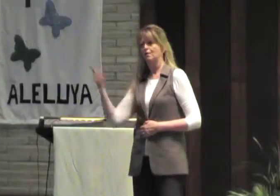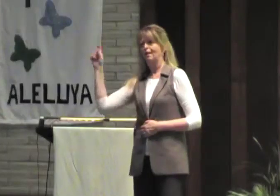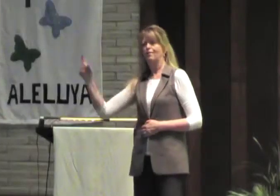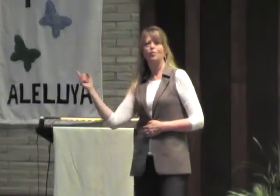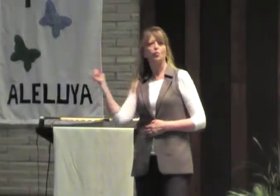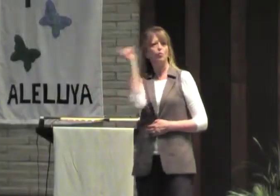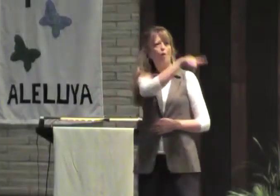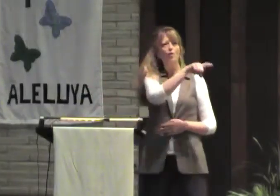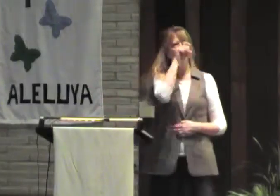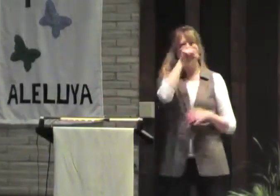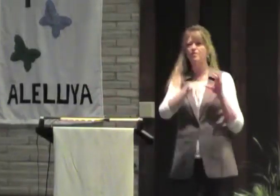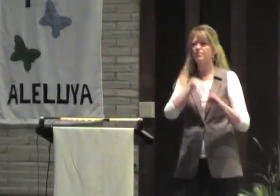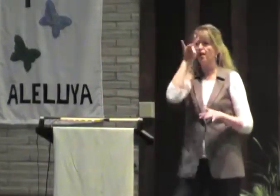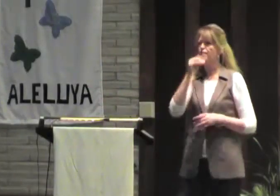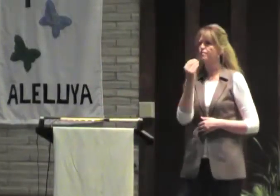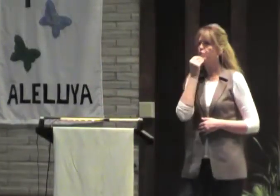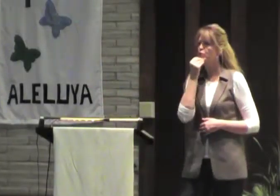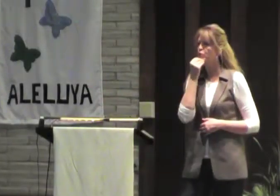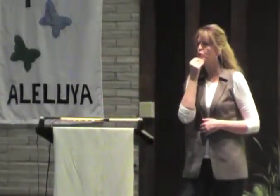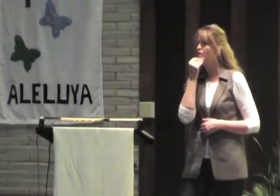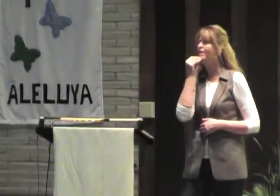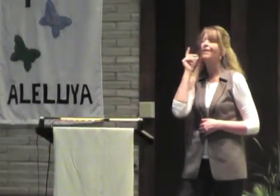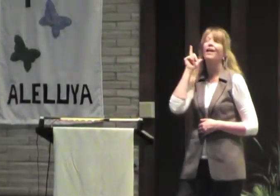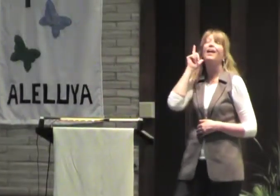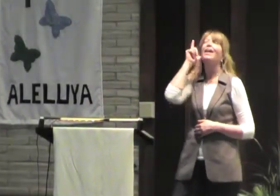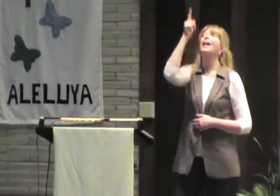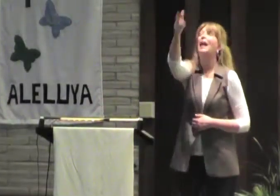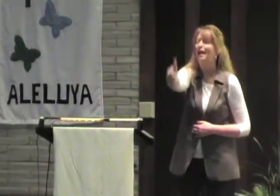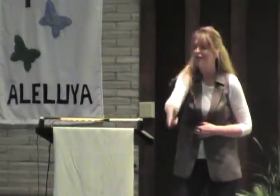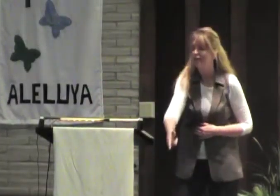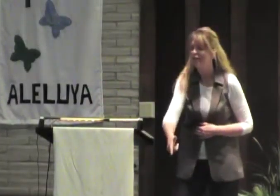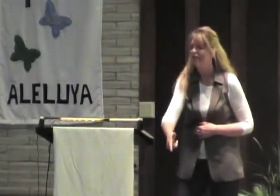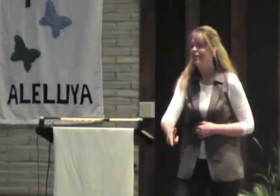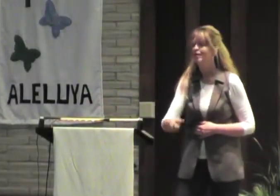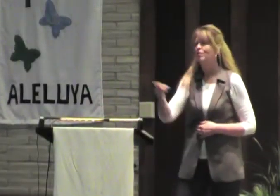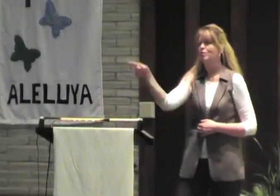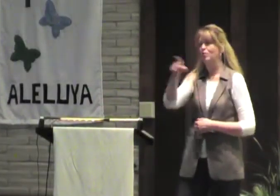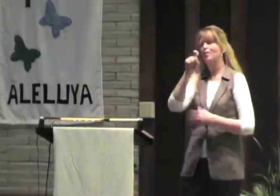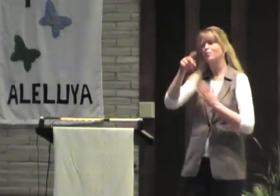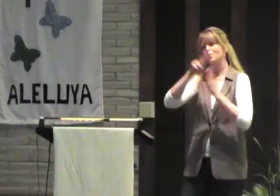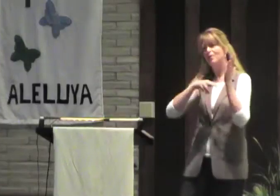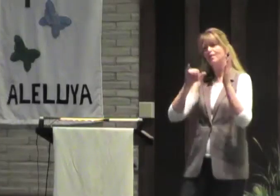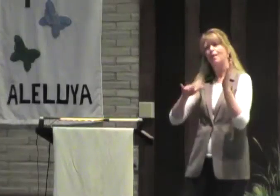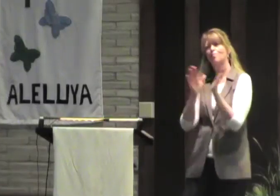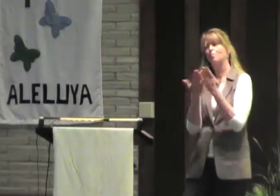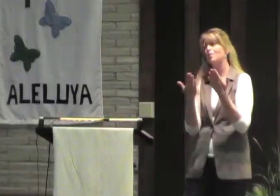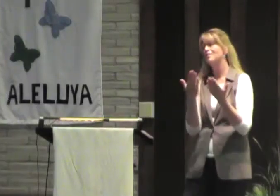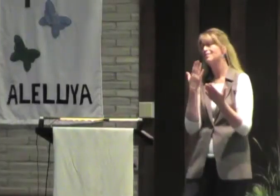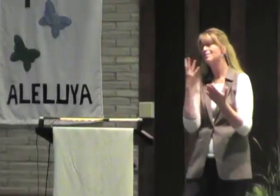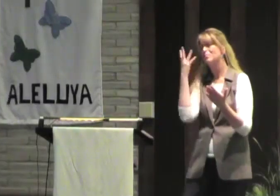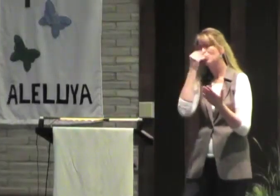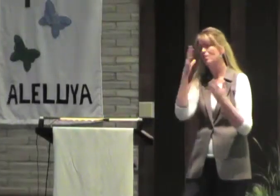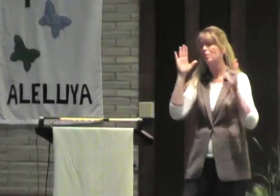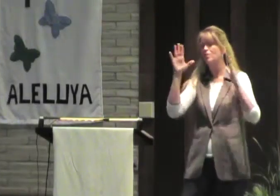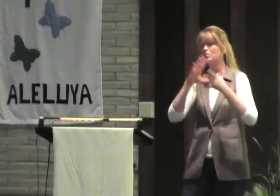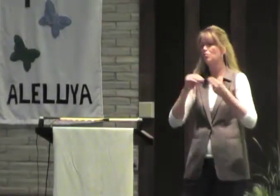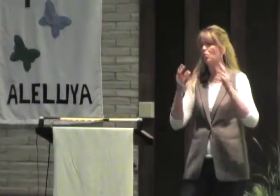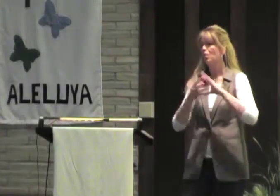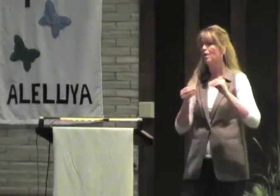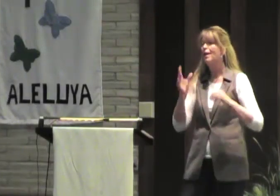And then later there was a famine and they had to go to Egypt to find food. It was a lot later. And you need to read that book. It is a beautiful,